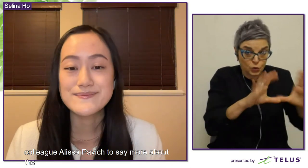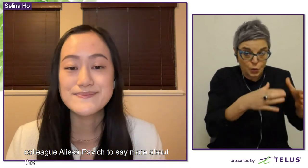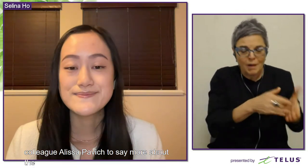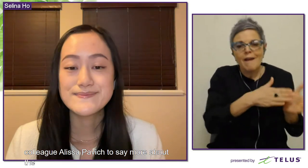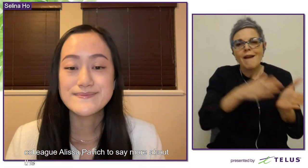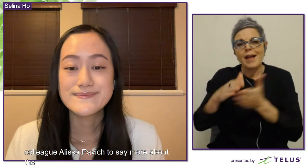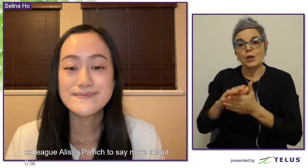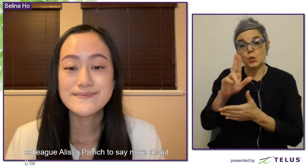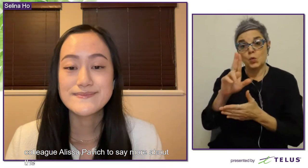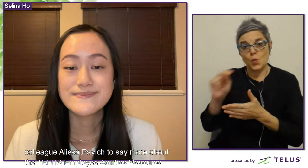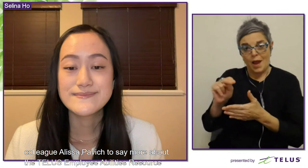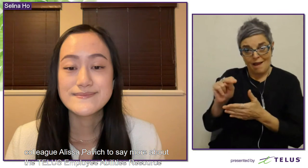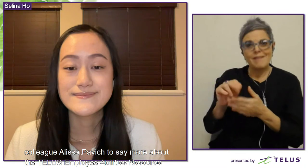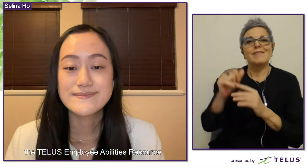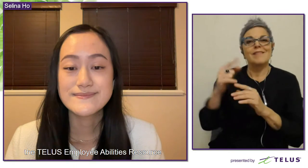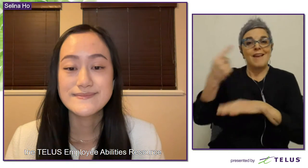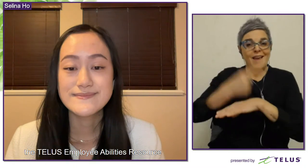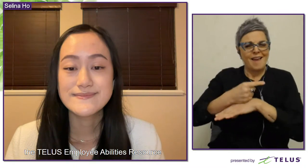Alyssa.